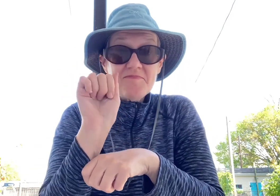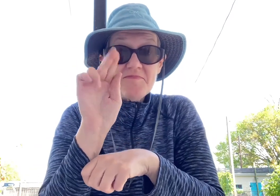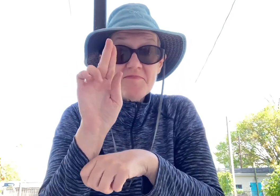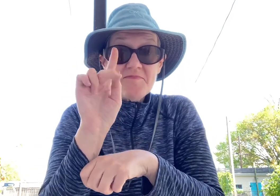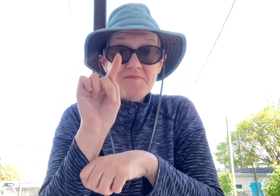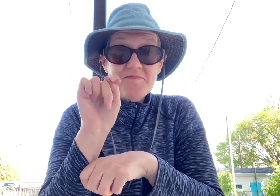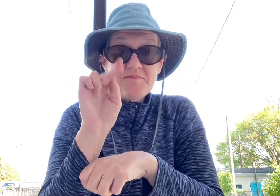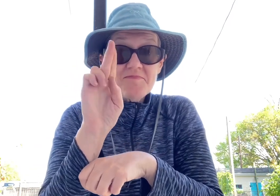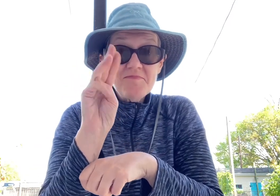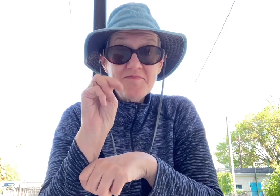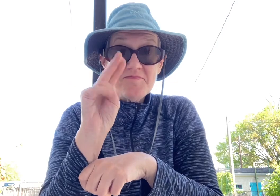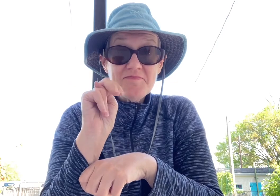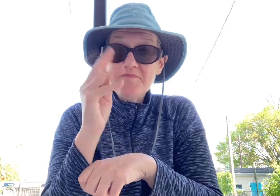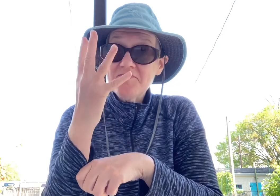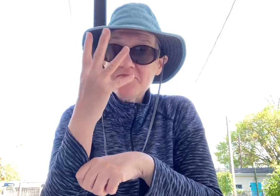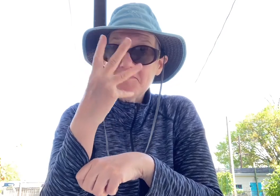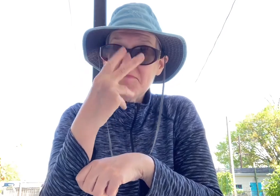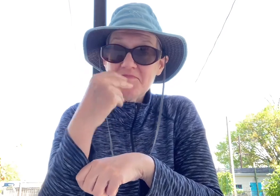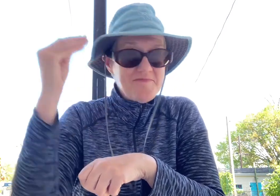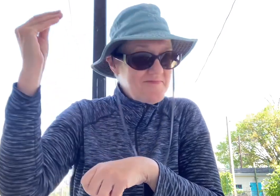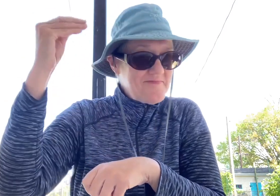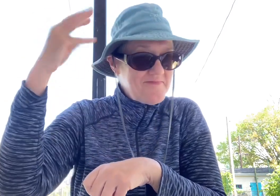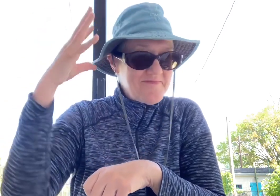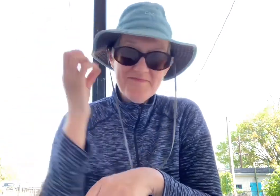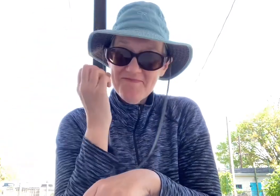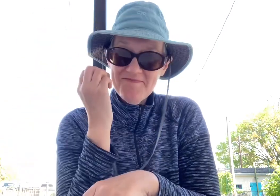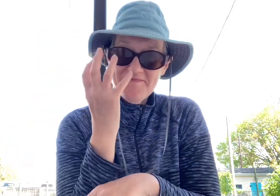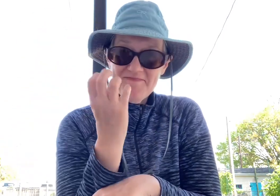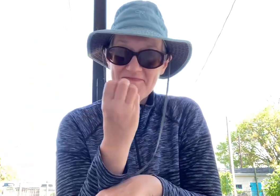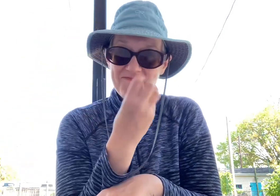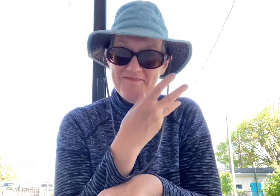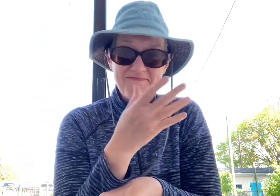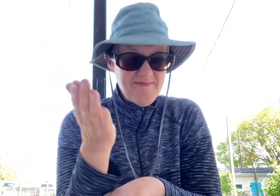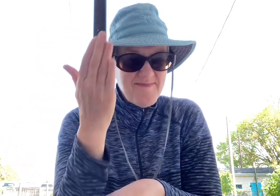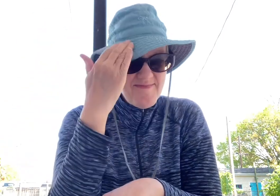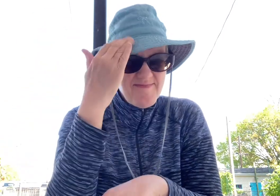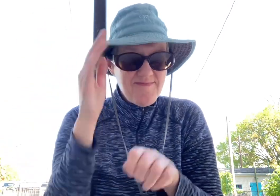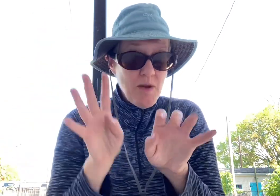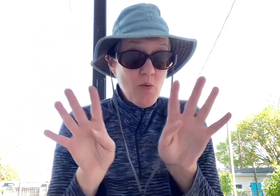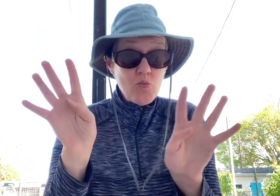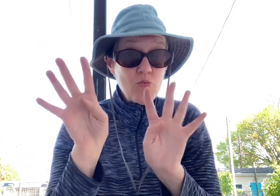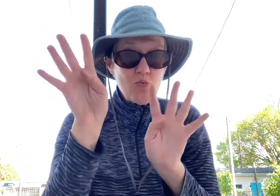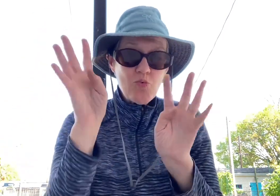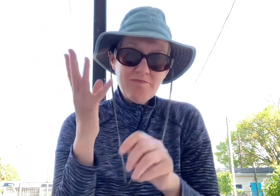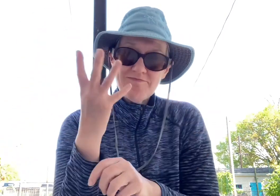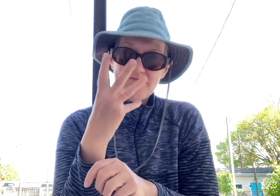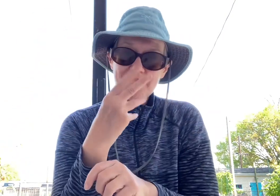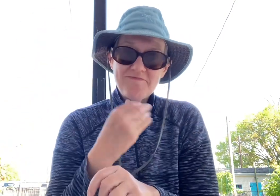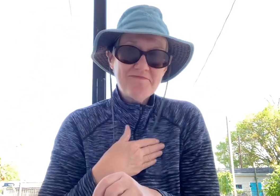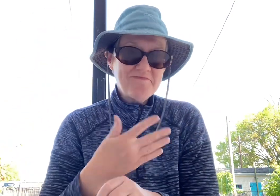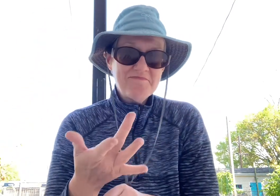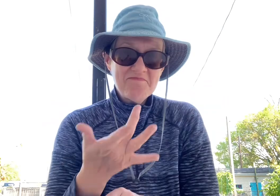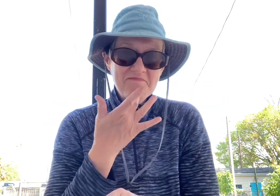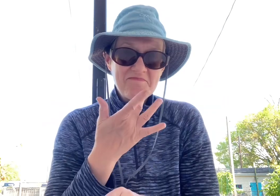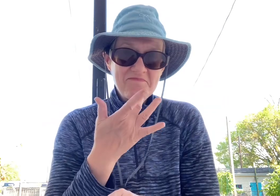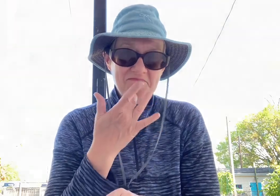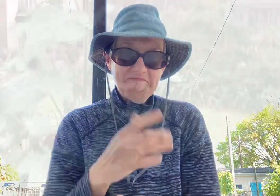our autumn beauty sunflowers. You know, the multi-branching ones, absolutely